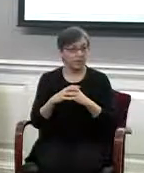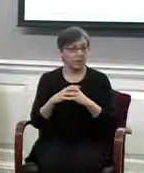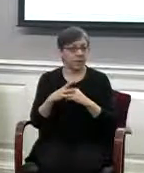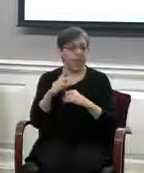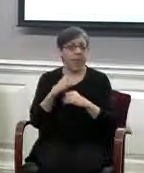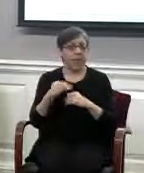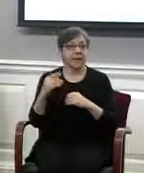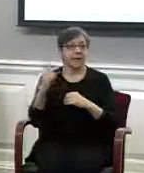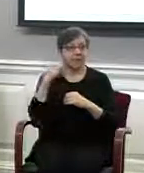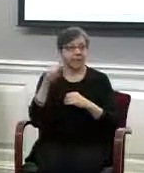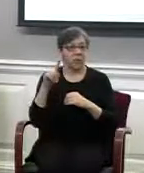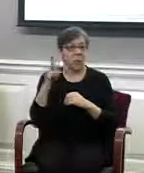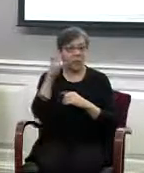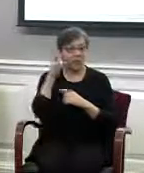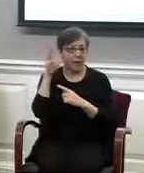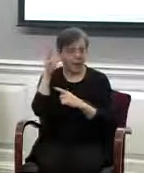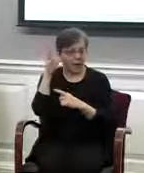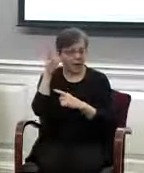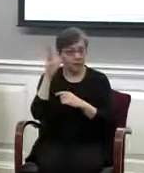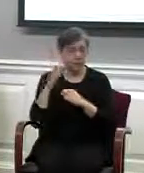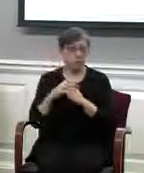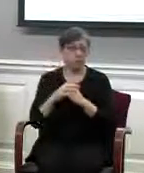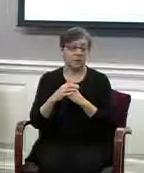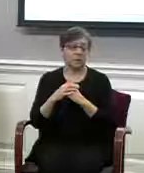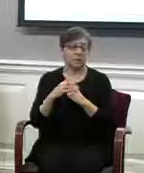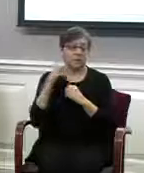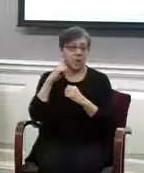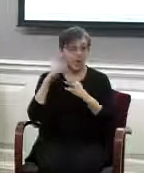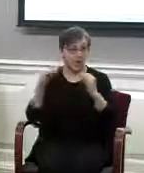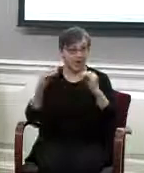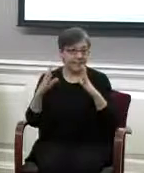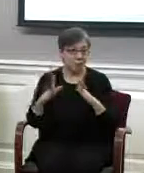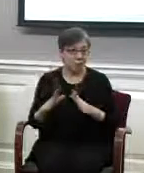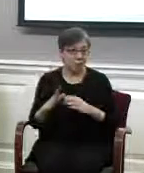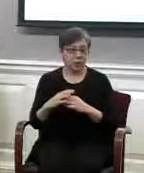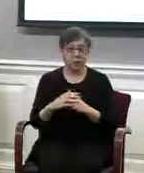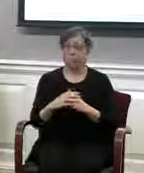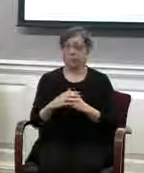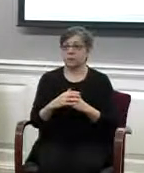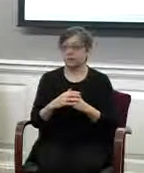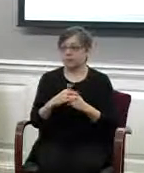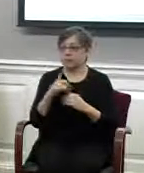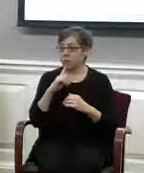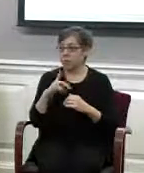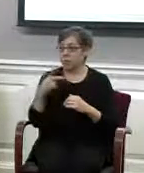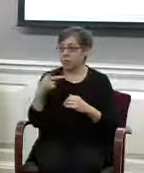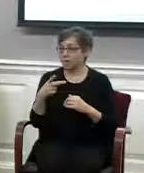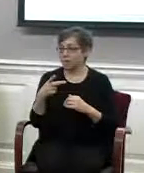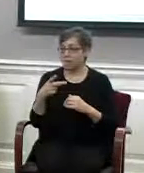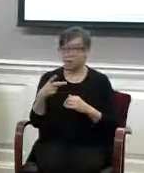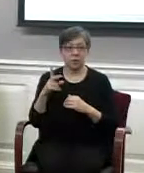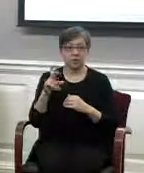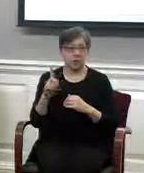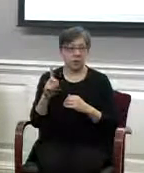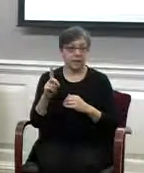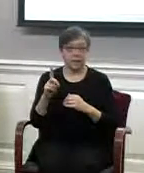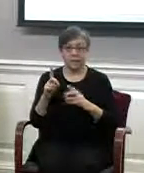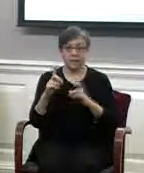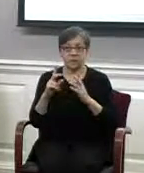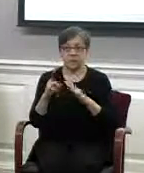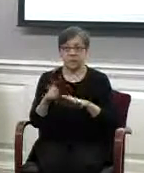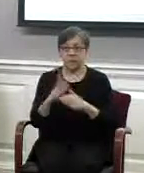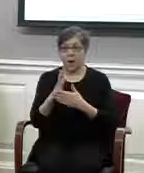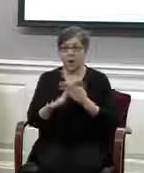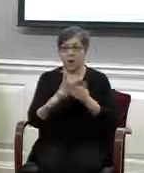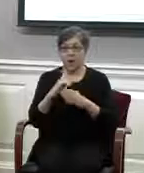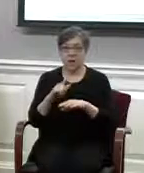so professional development is a very important part of their idea of lifelong learning. So